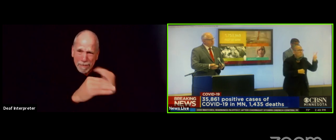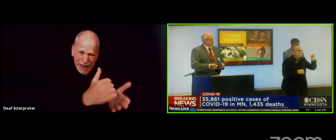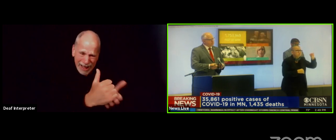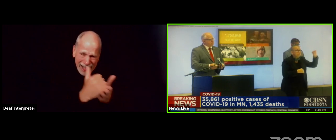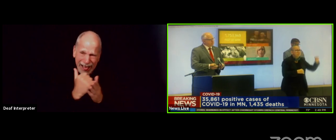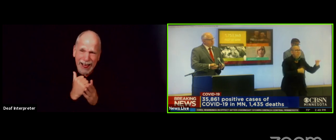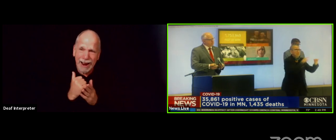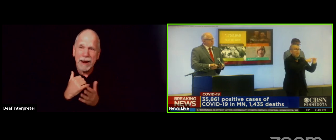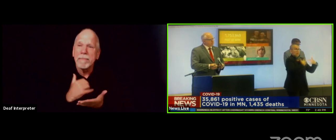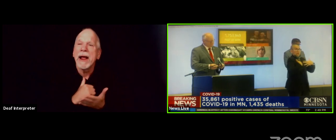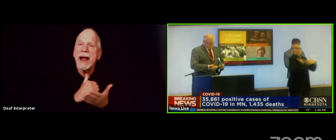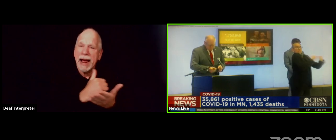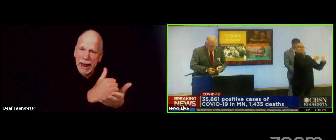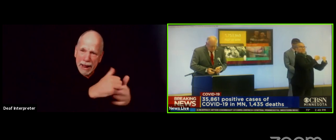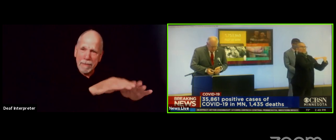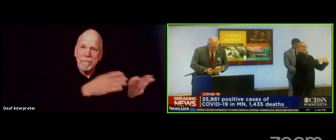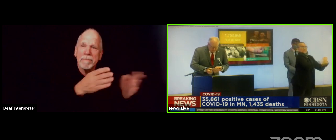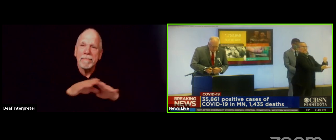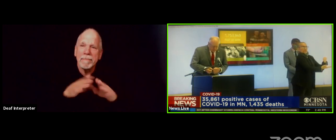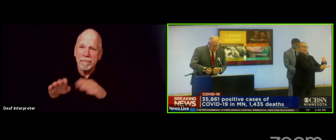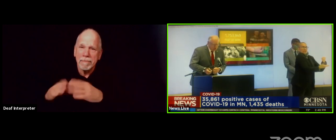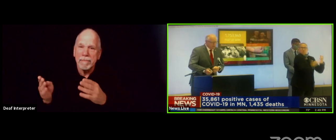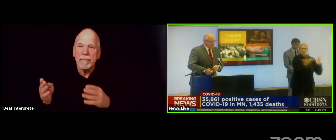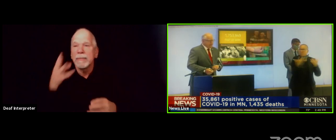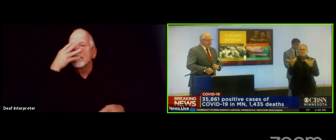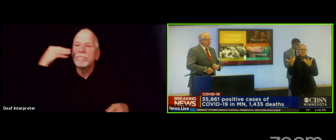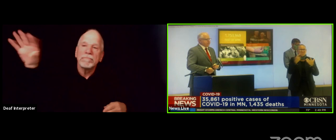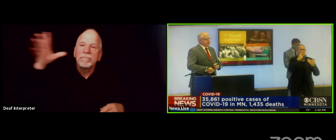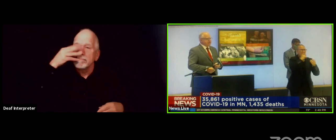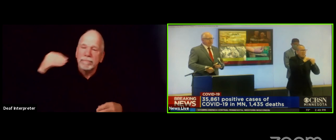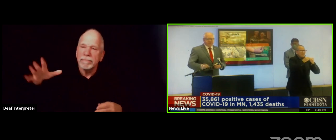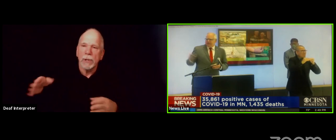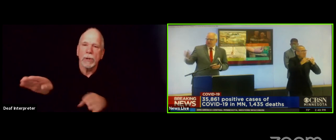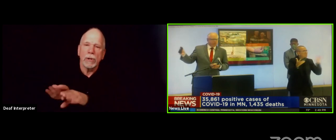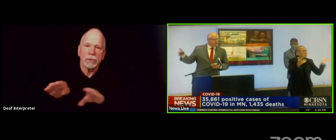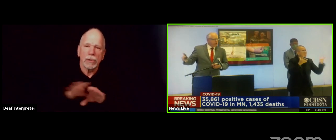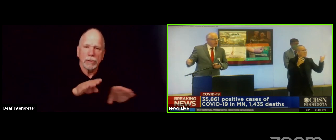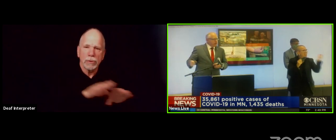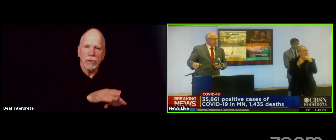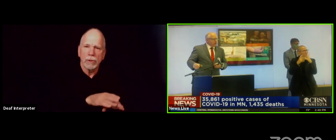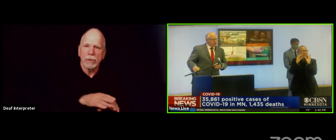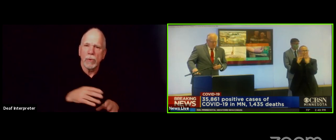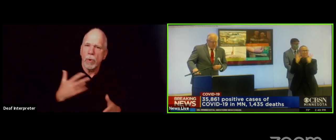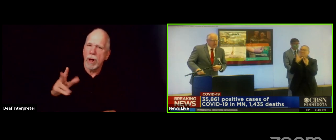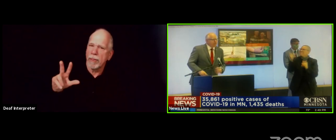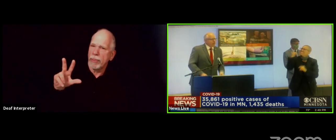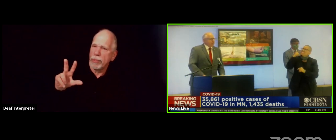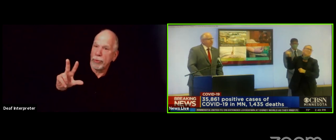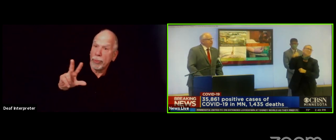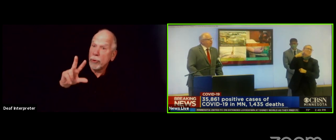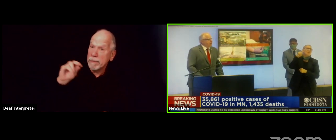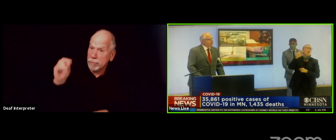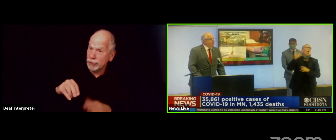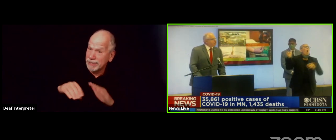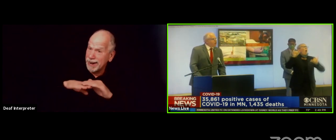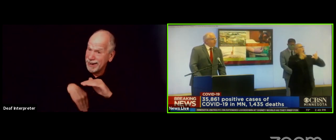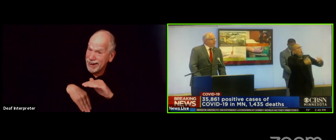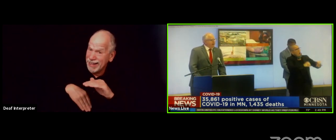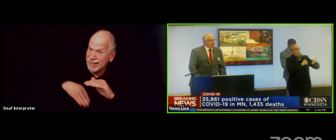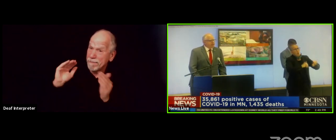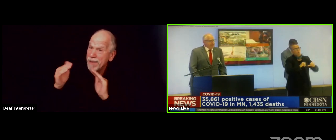number of deaths going down something happened? No, and I would say this. I would take. Can you repeat the question? One of our viewers. Yeah, for the rest of you, Dom